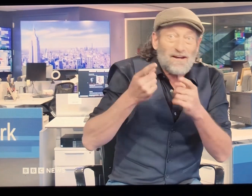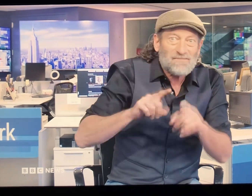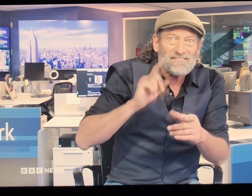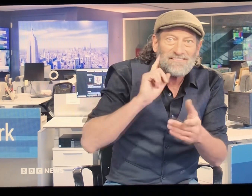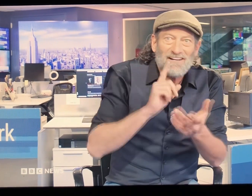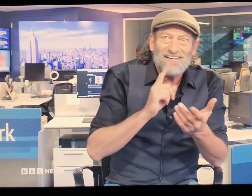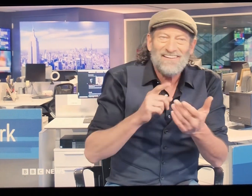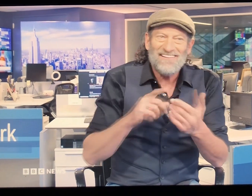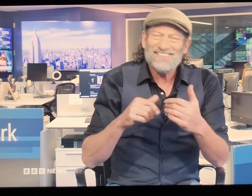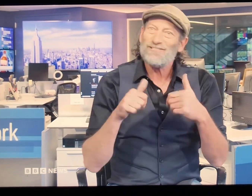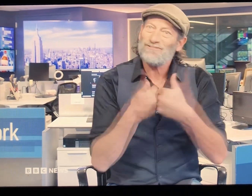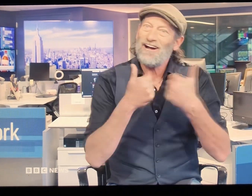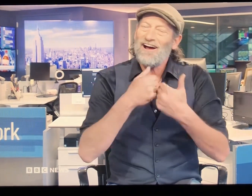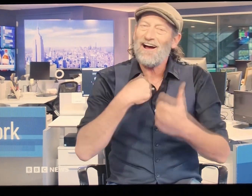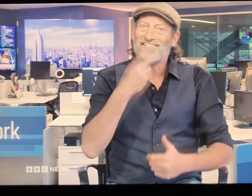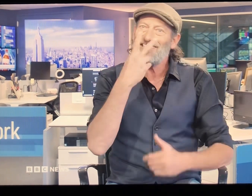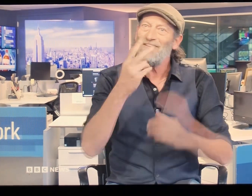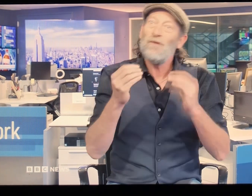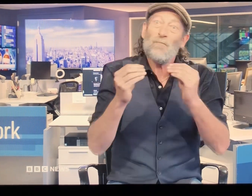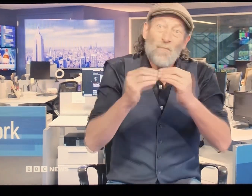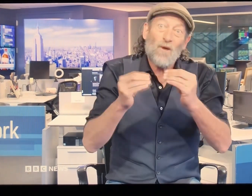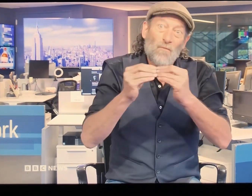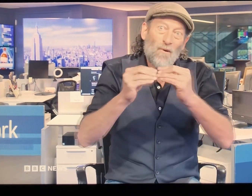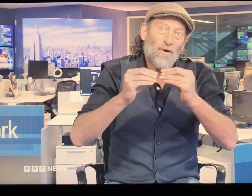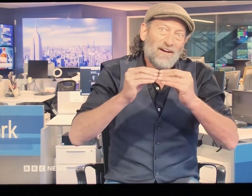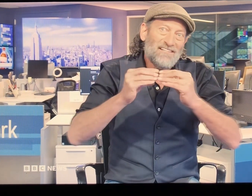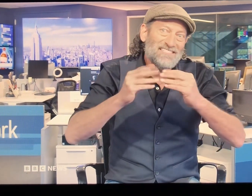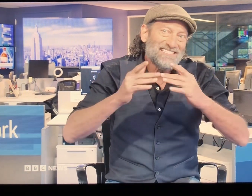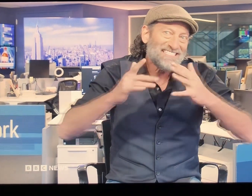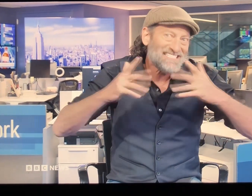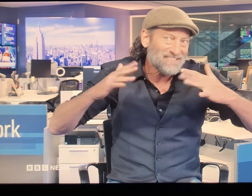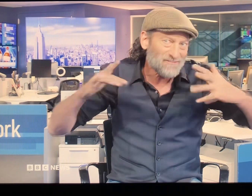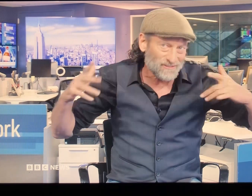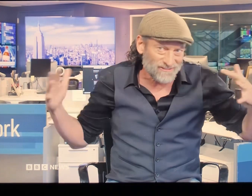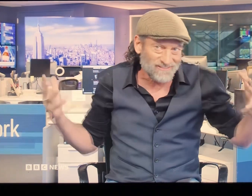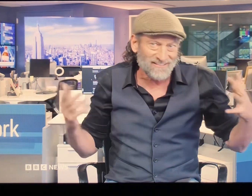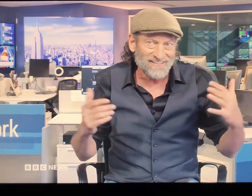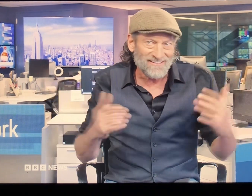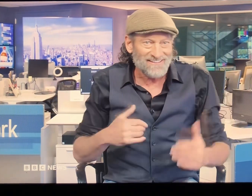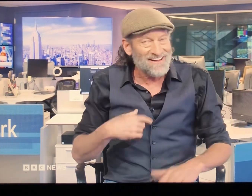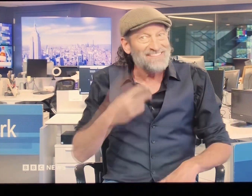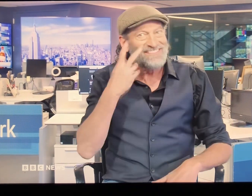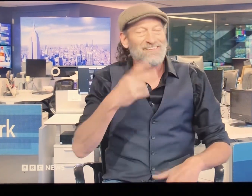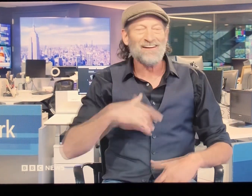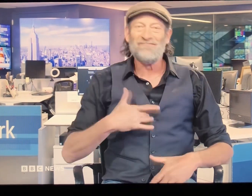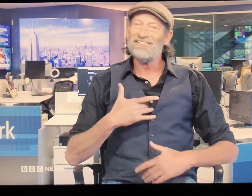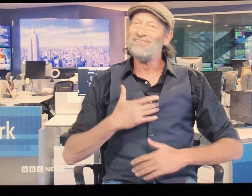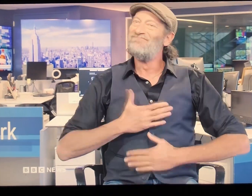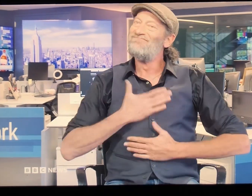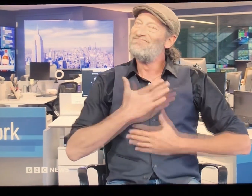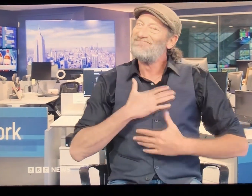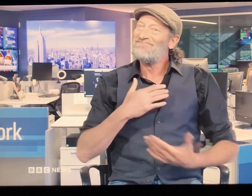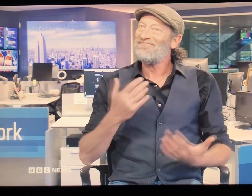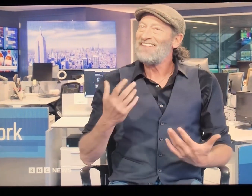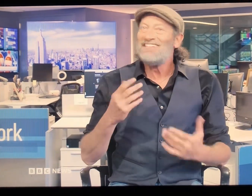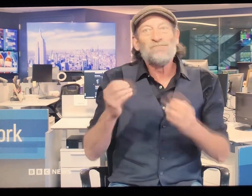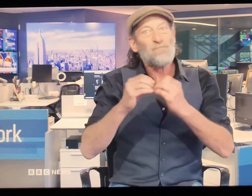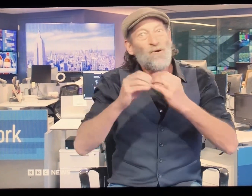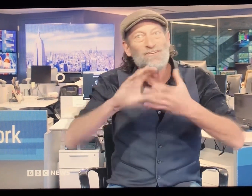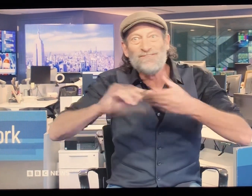out how to work with actors who happen to be deaf. And it's a challenge, and I'm seeing more and more diversity. And I feel extremely happy to see those improvements